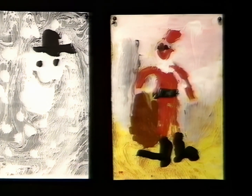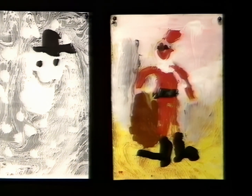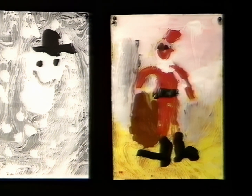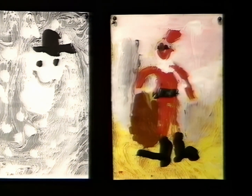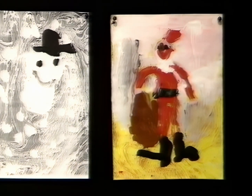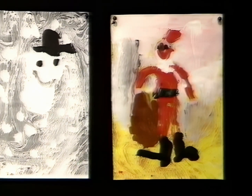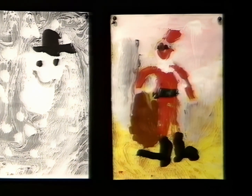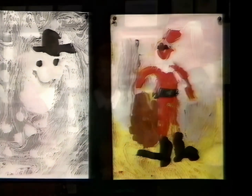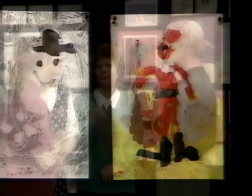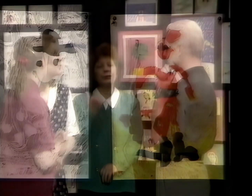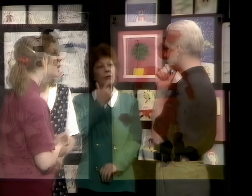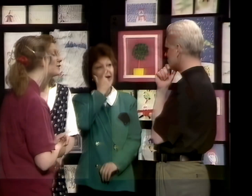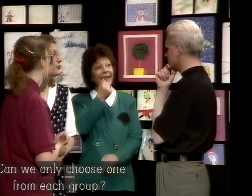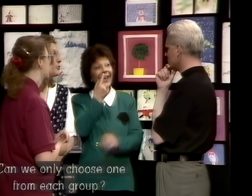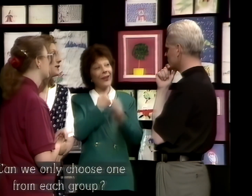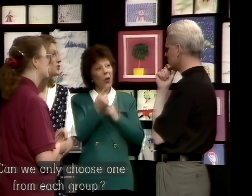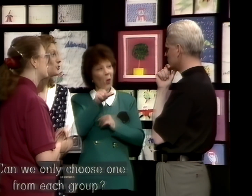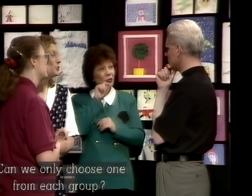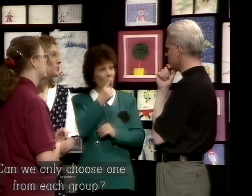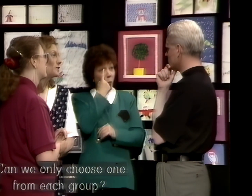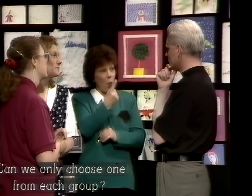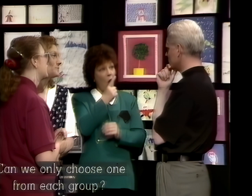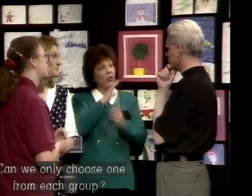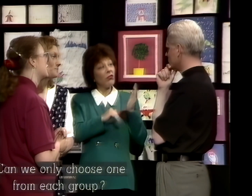Can we only choose one from each group?